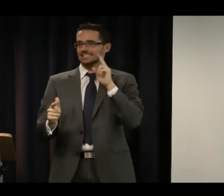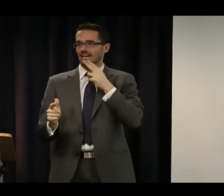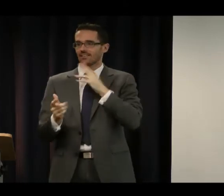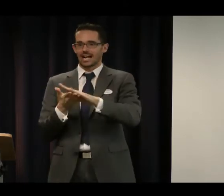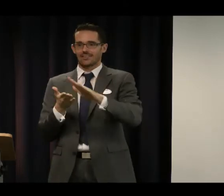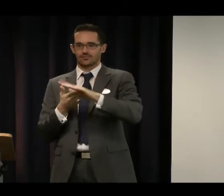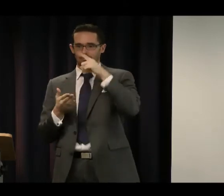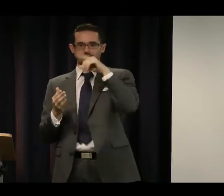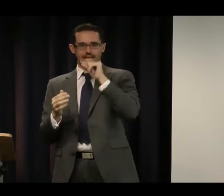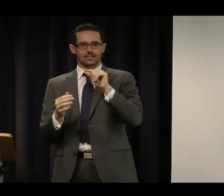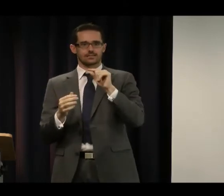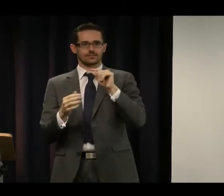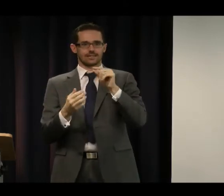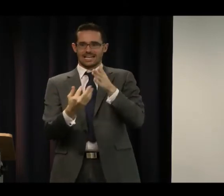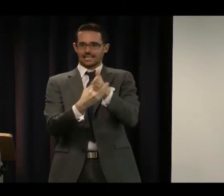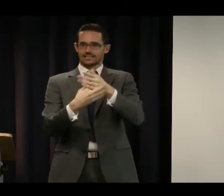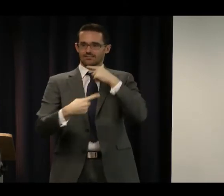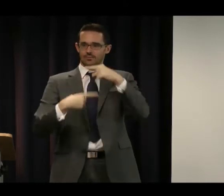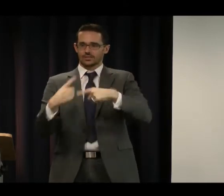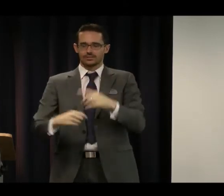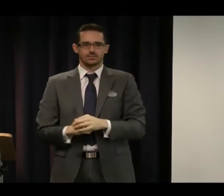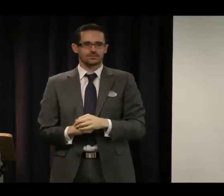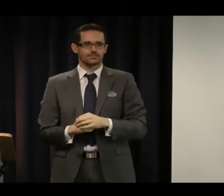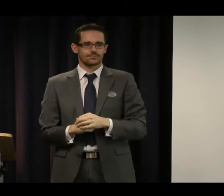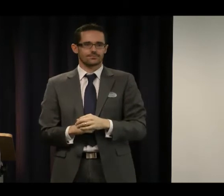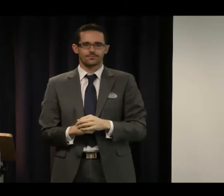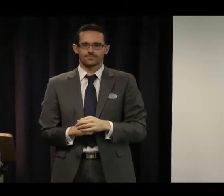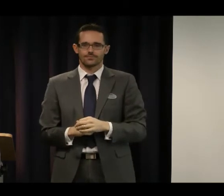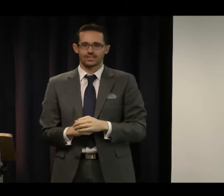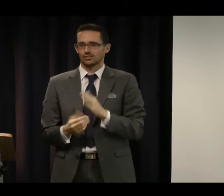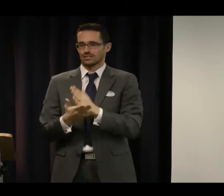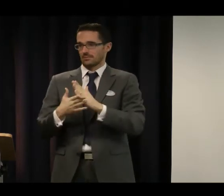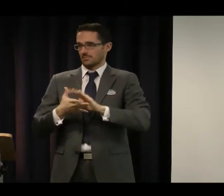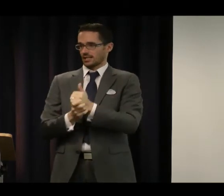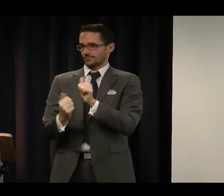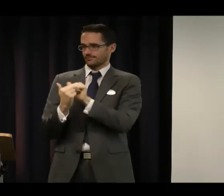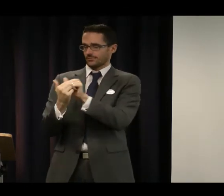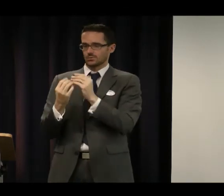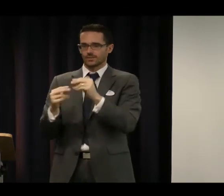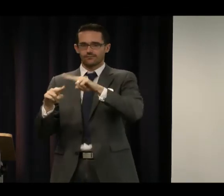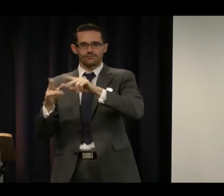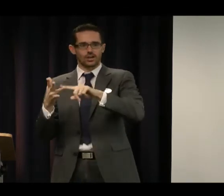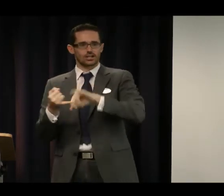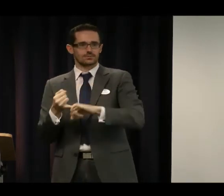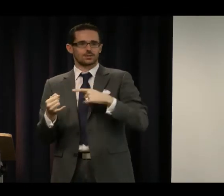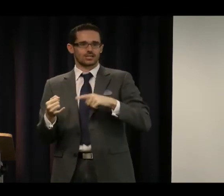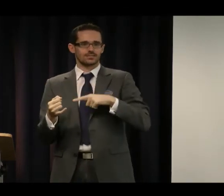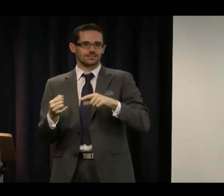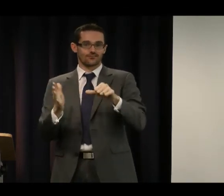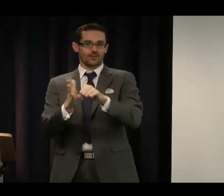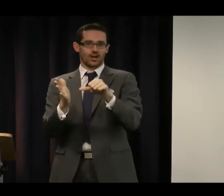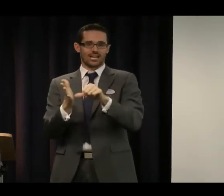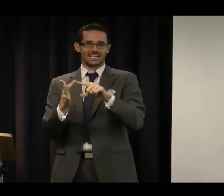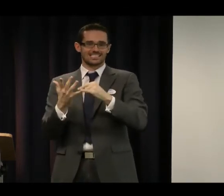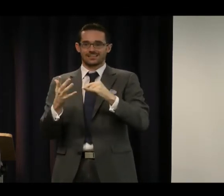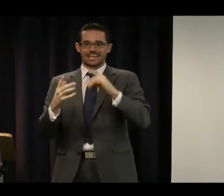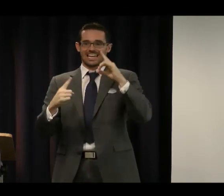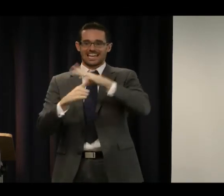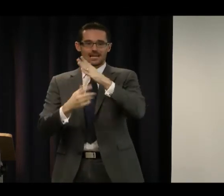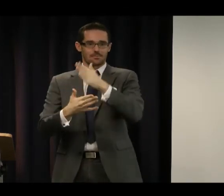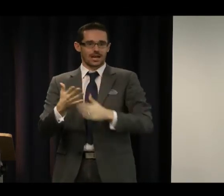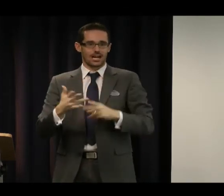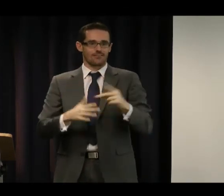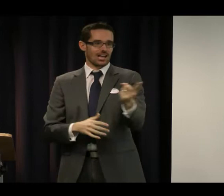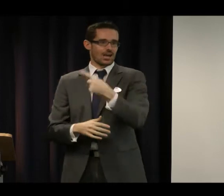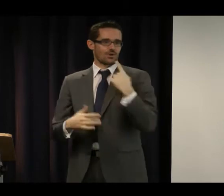and also captioned, so deaf and hard of hearing people can access the information. So we're really pleased to partner with